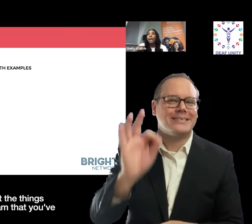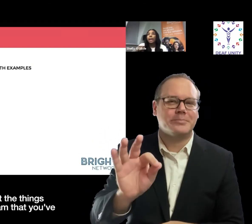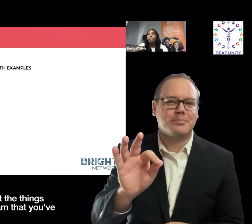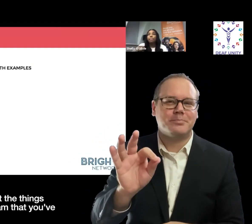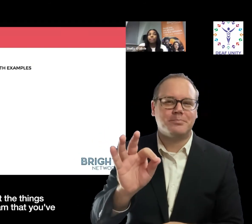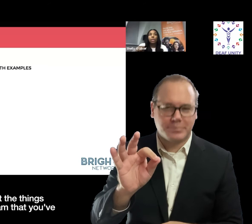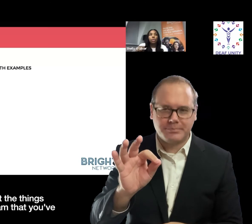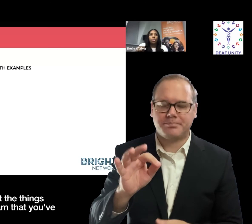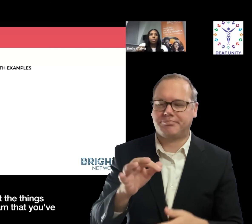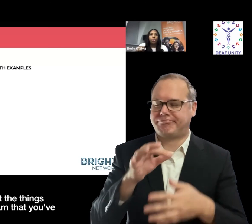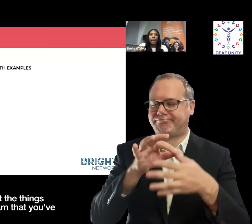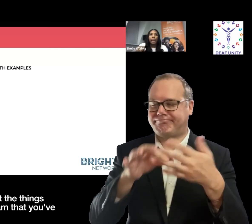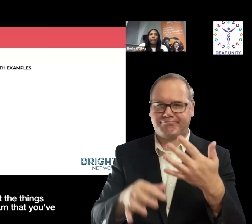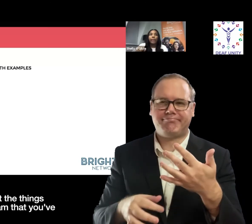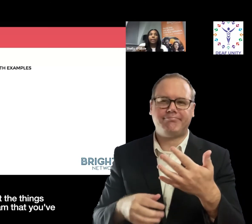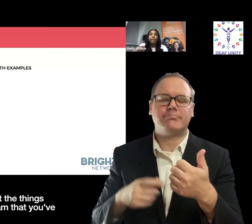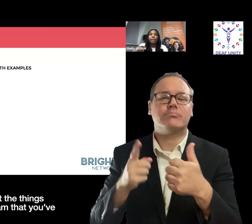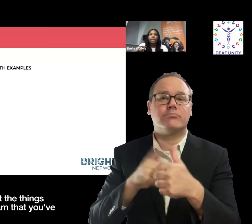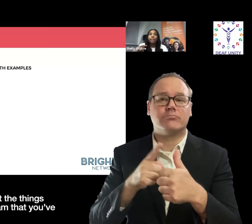around your